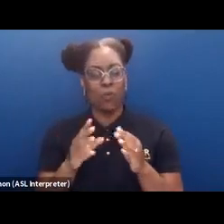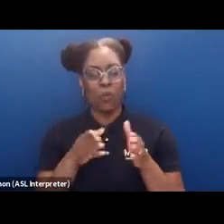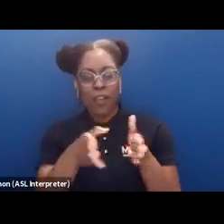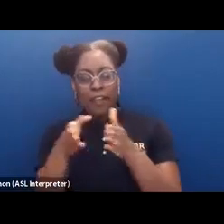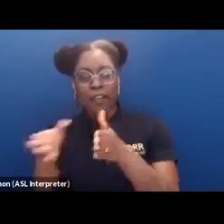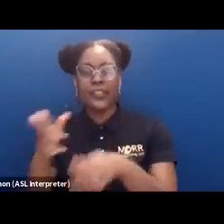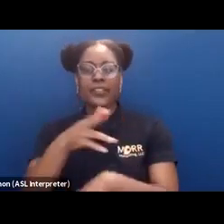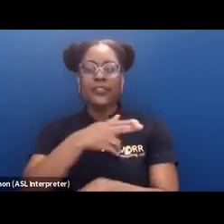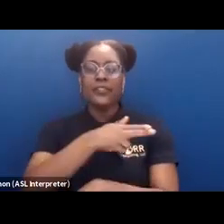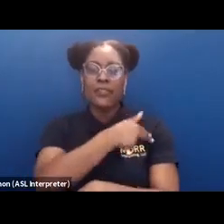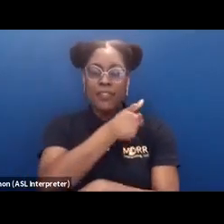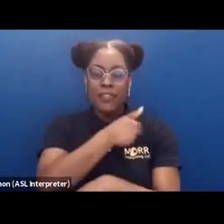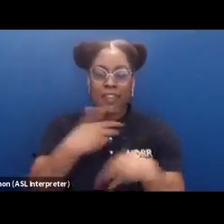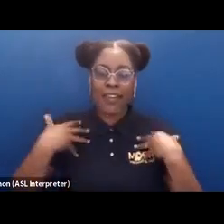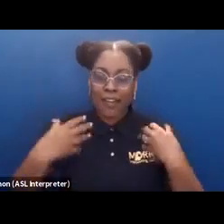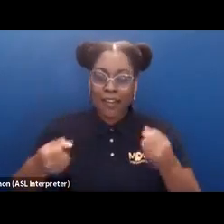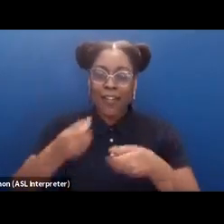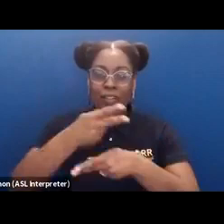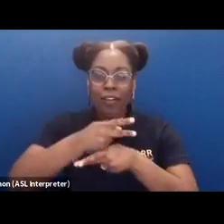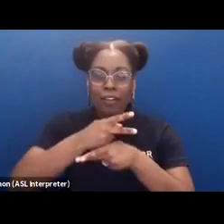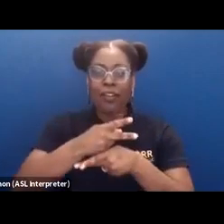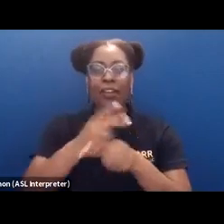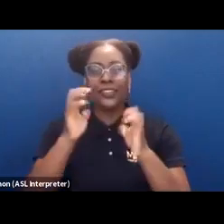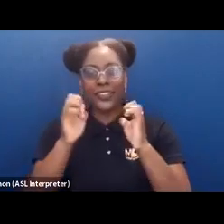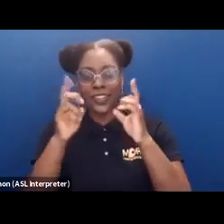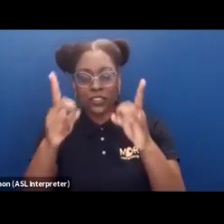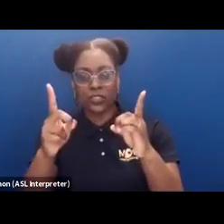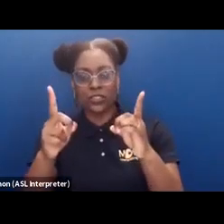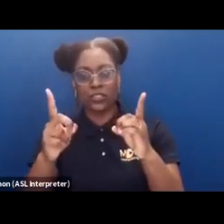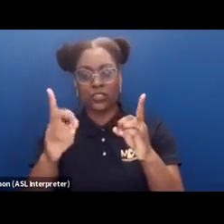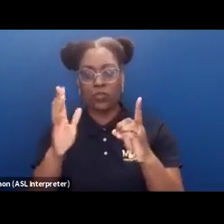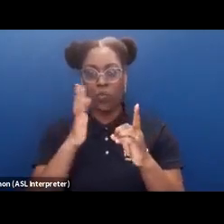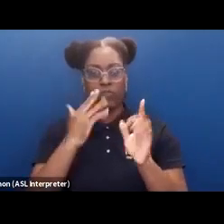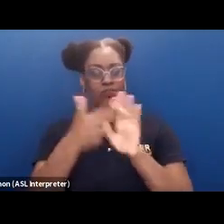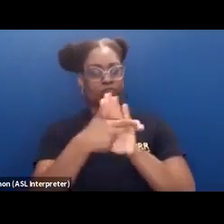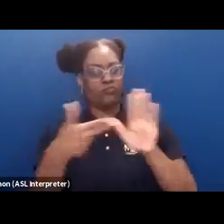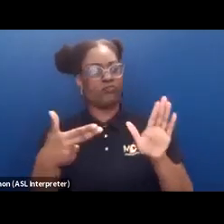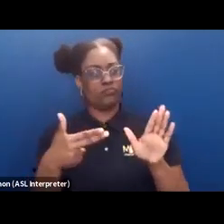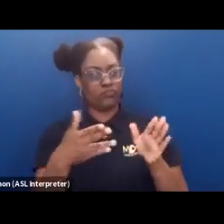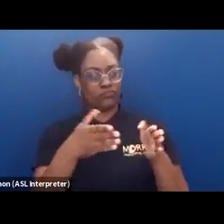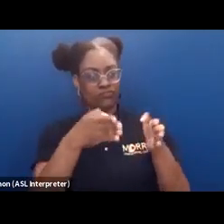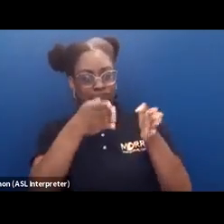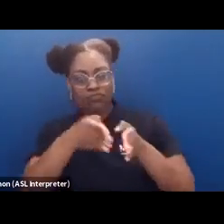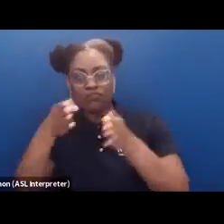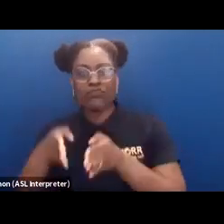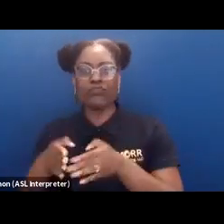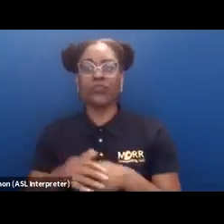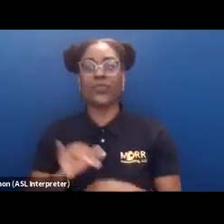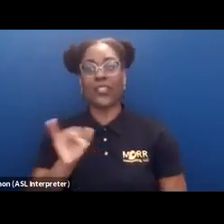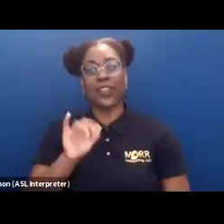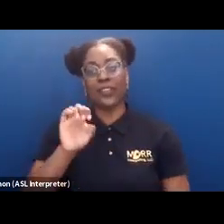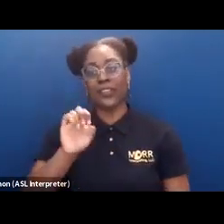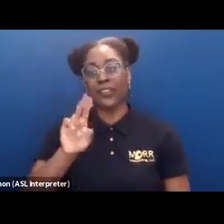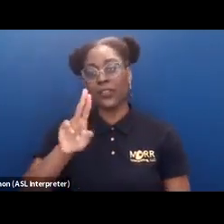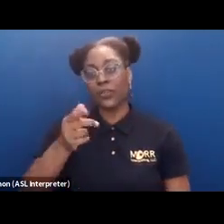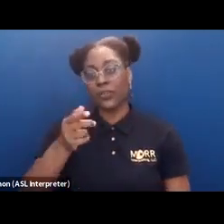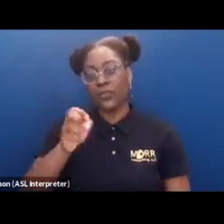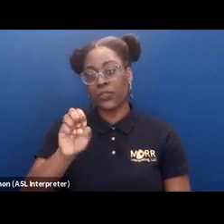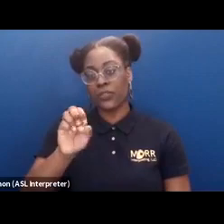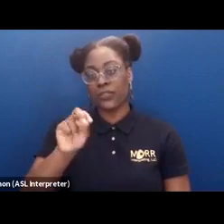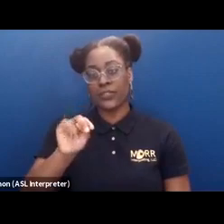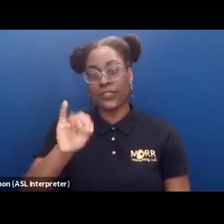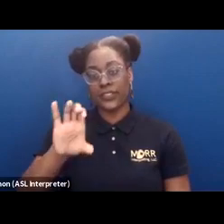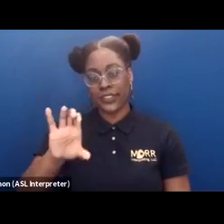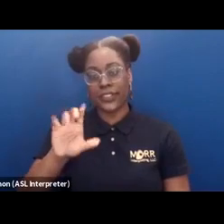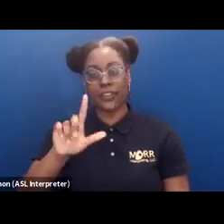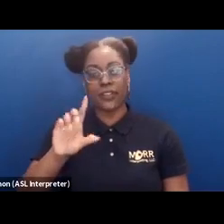healthcare and education constitute certain bodies, the kind of the eugenic logic that we had talked about, to decide which bodies